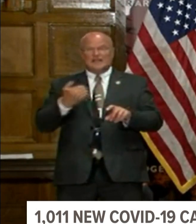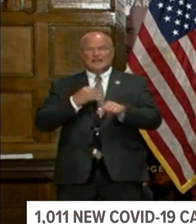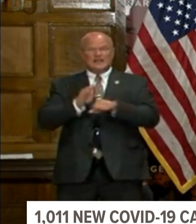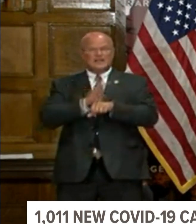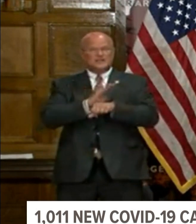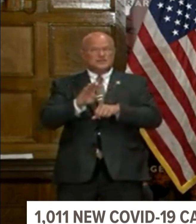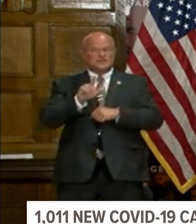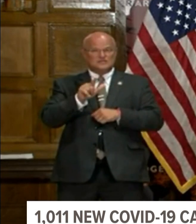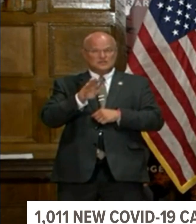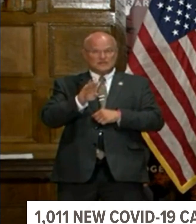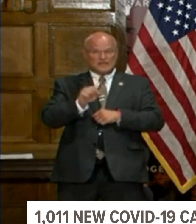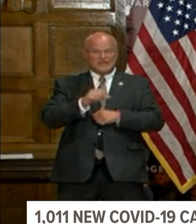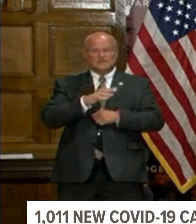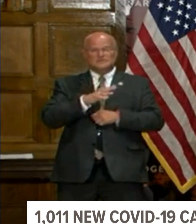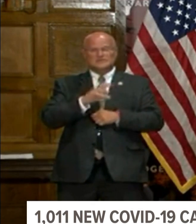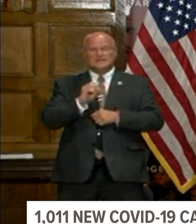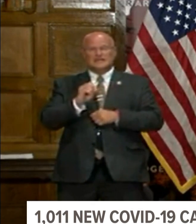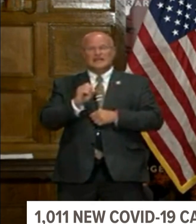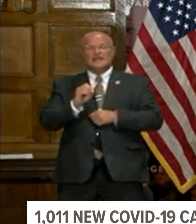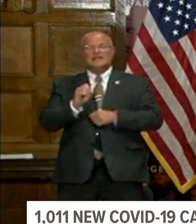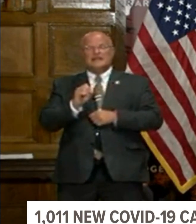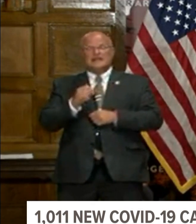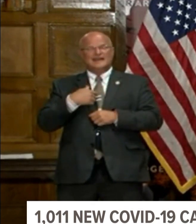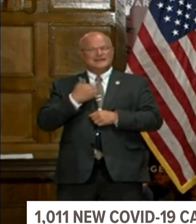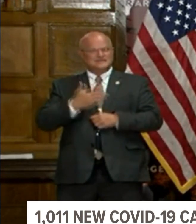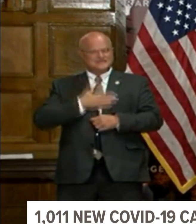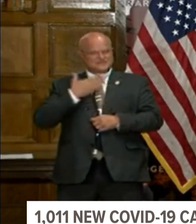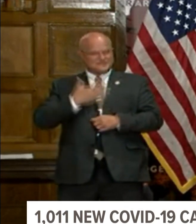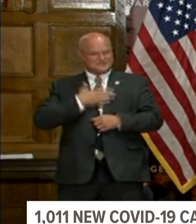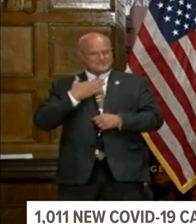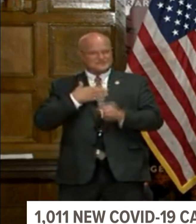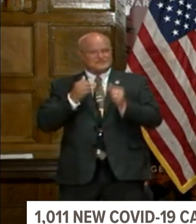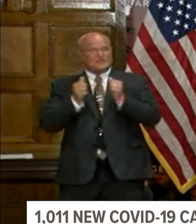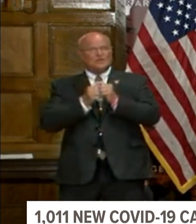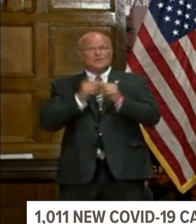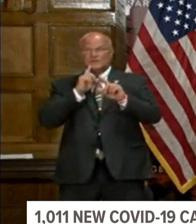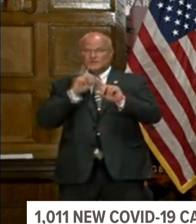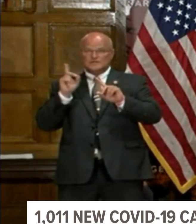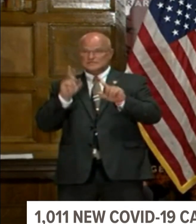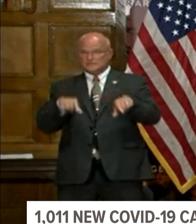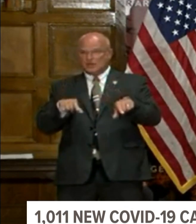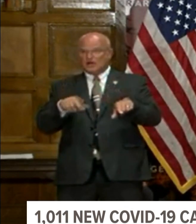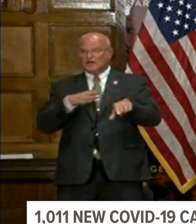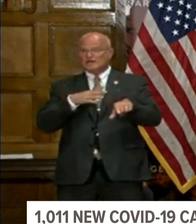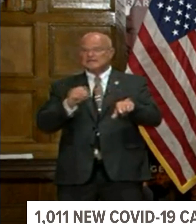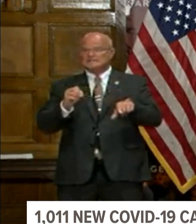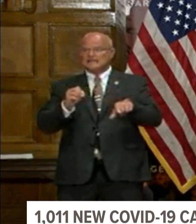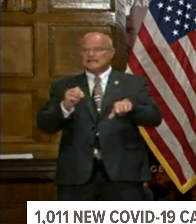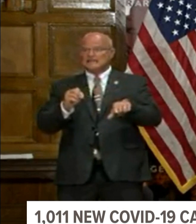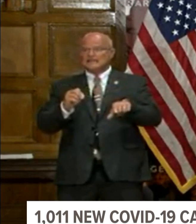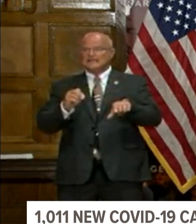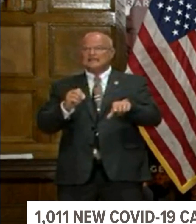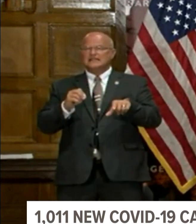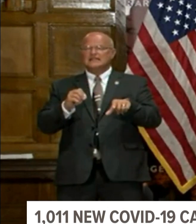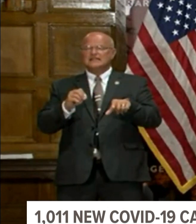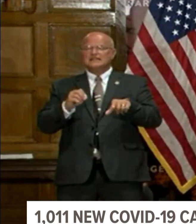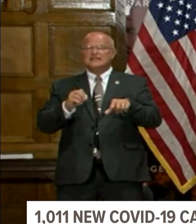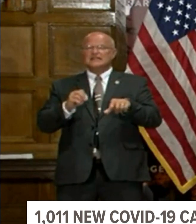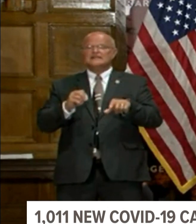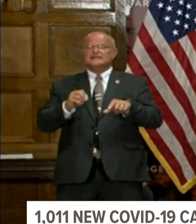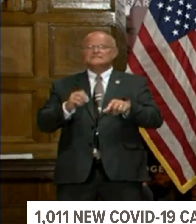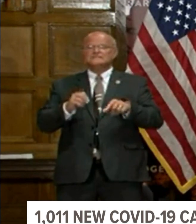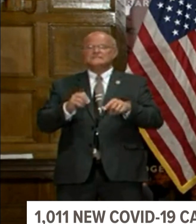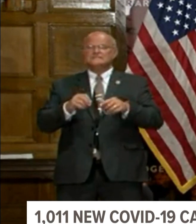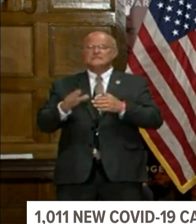commercial labs, and I'm very pleased with the response and the intensity in